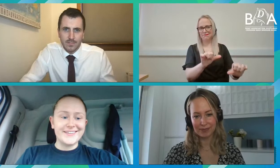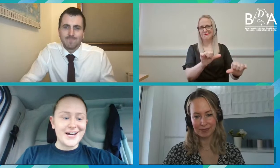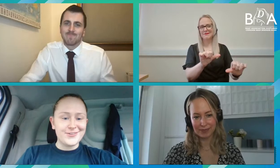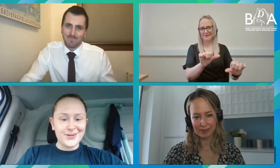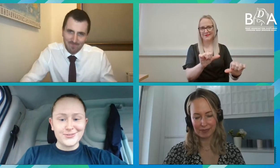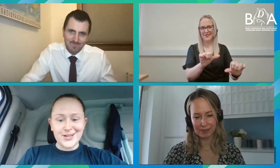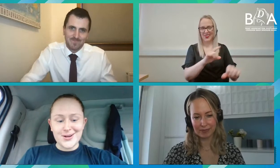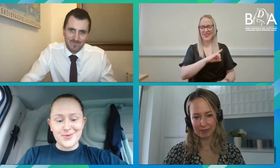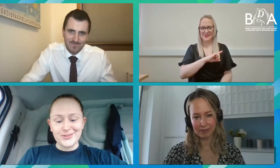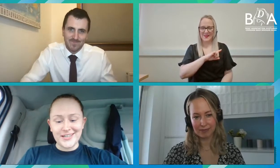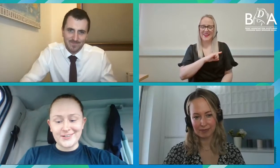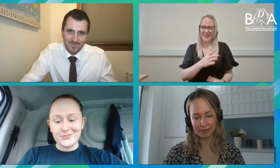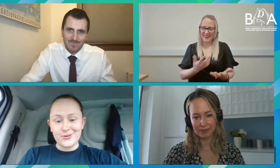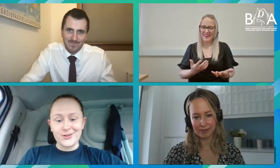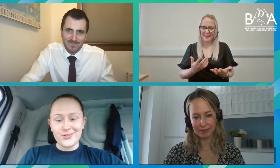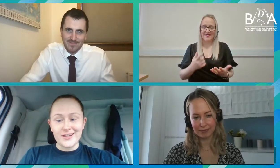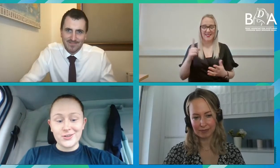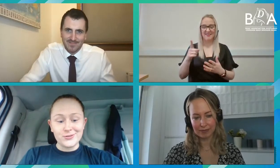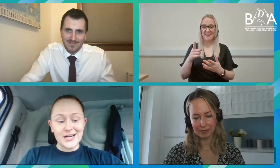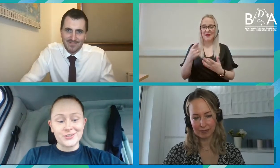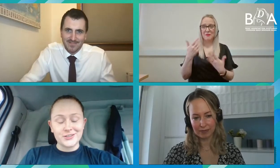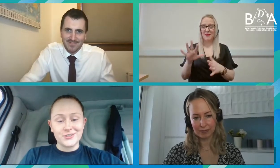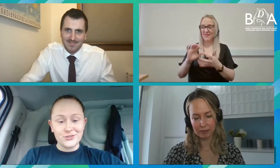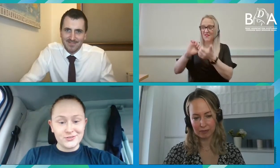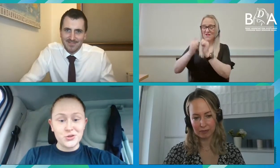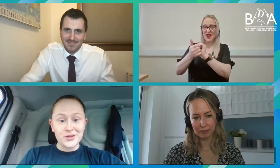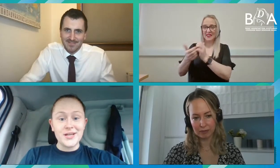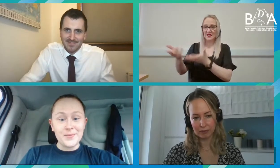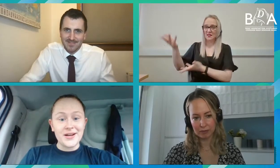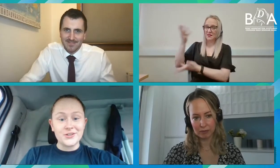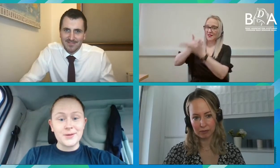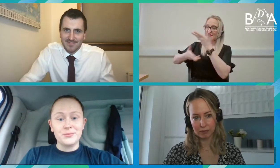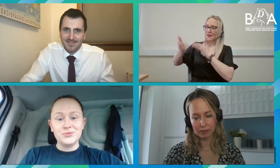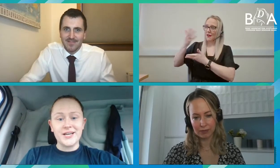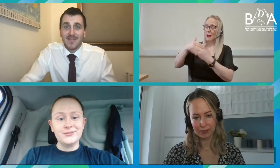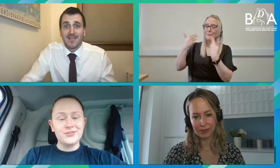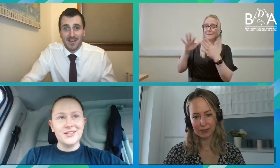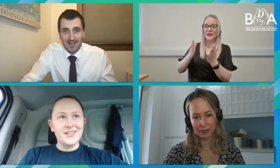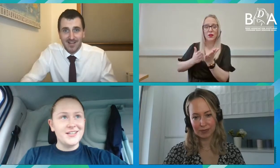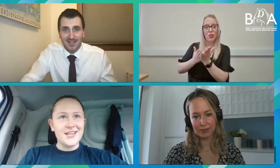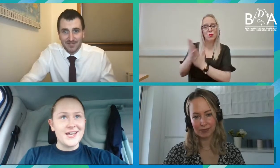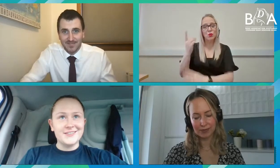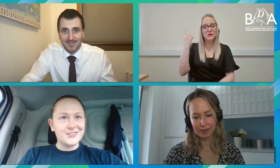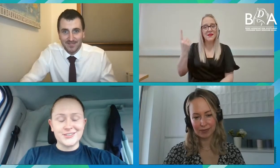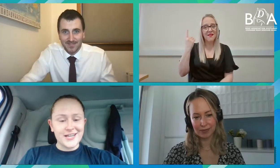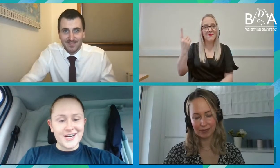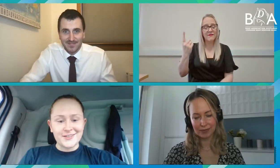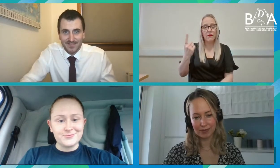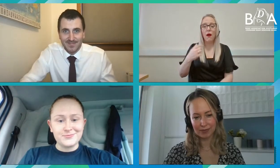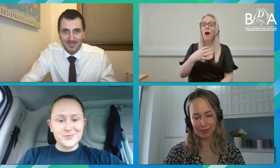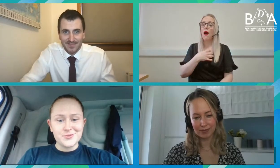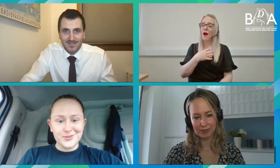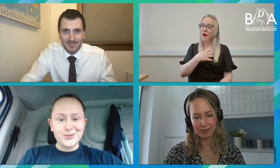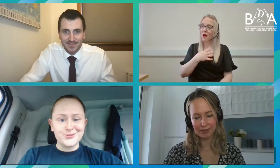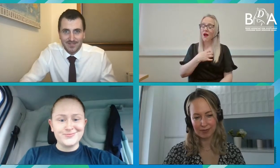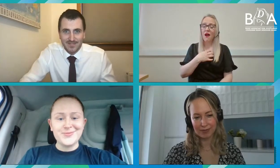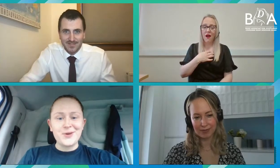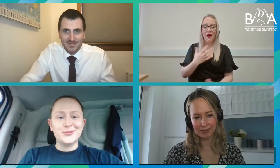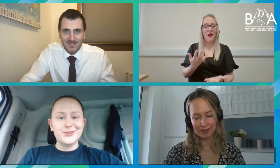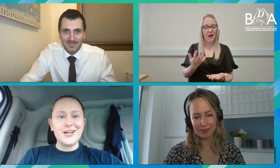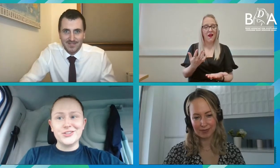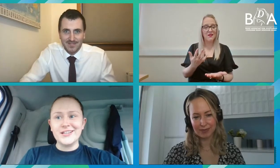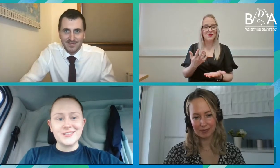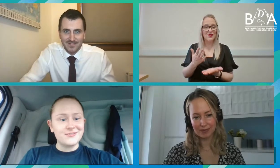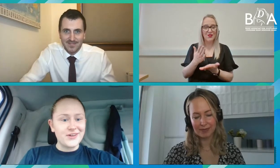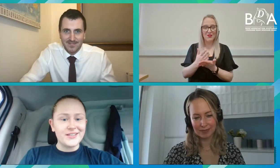So when I found out about it through a friend who was actually doing the apprenticeship himself, it just kind of,